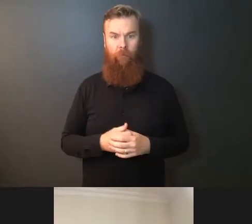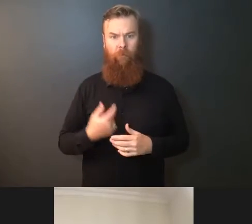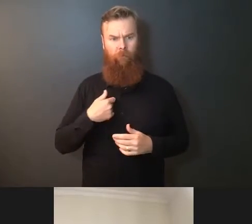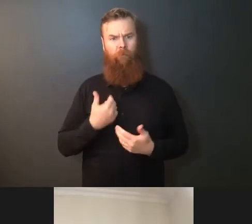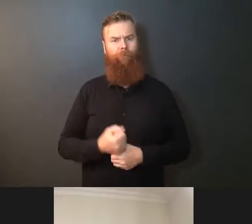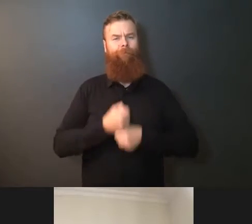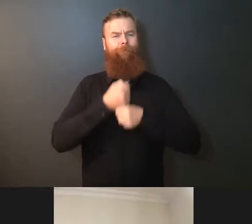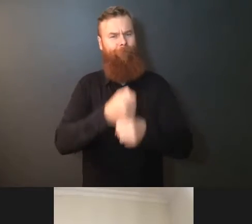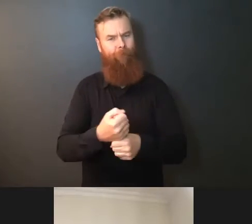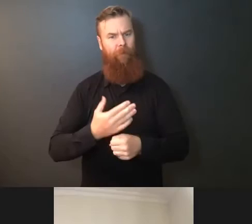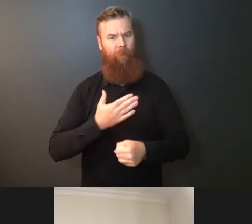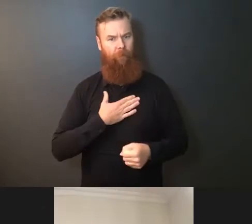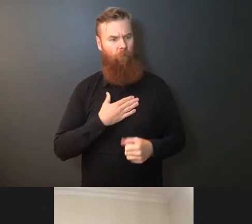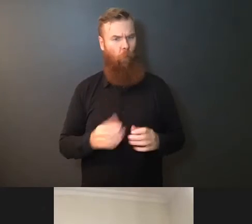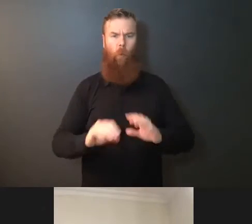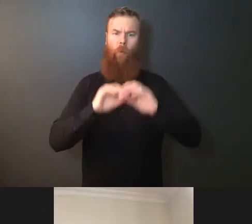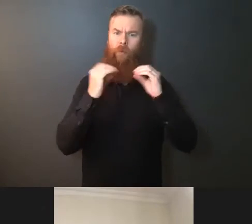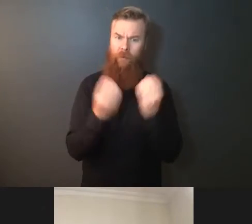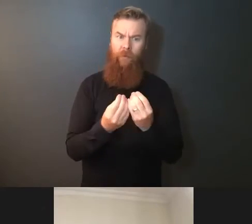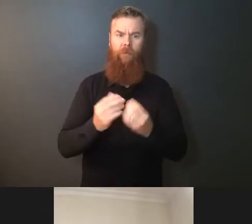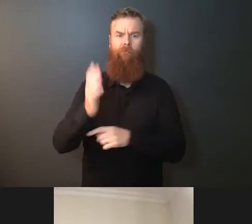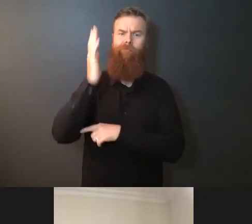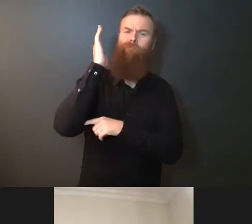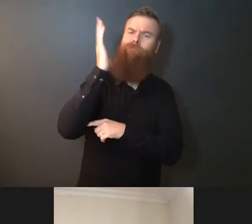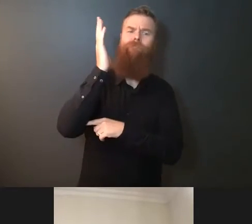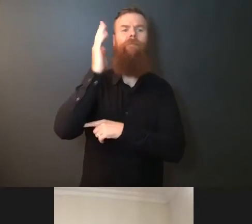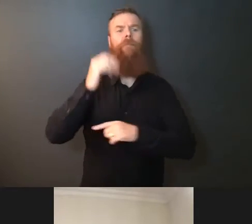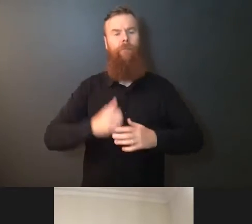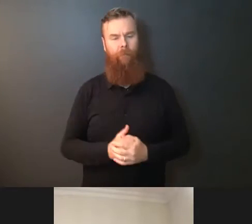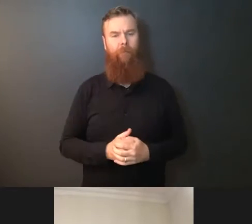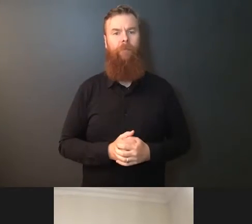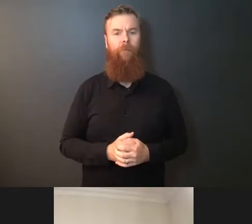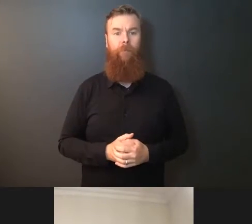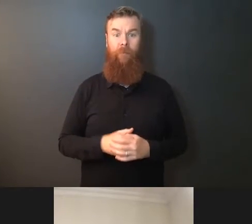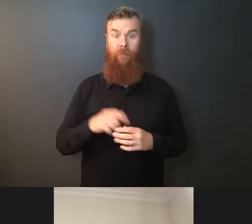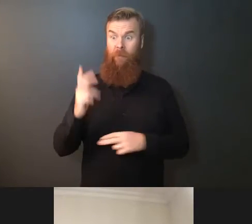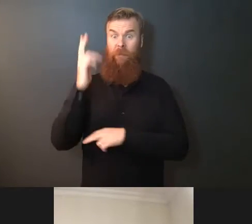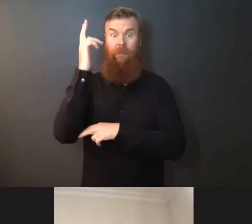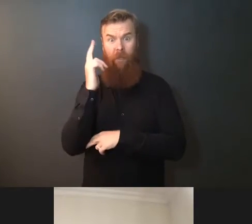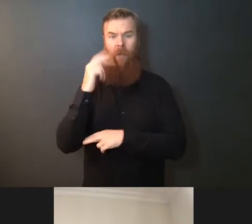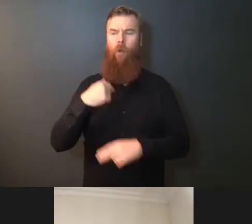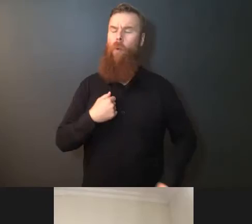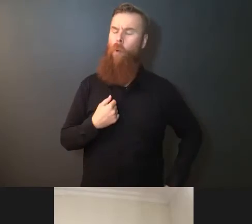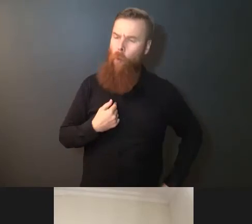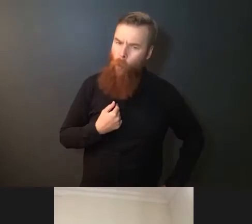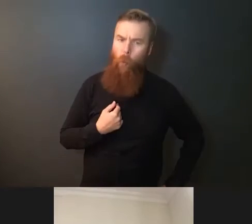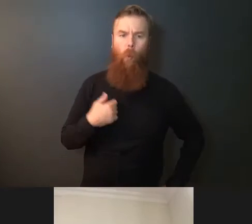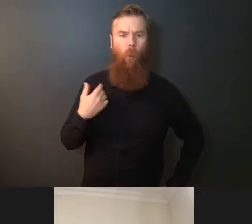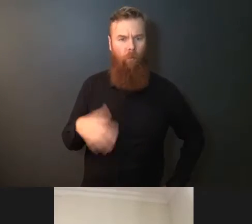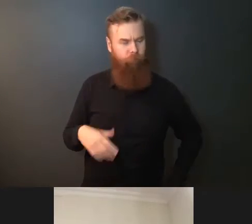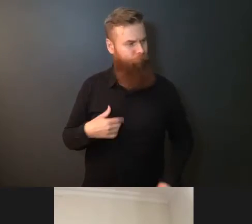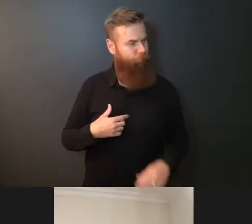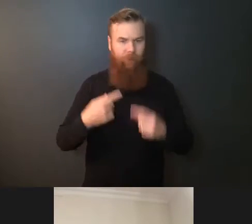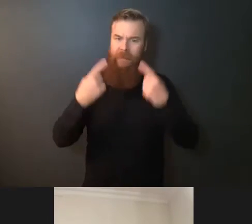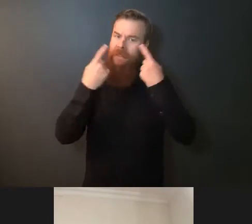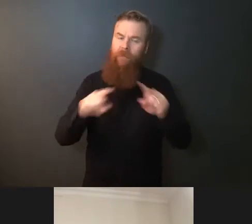I understood very fast that I was an exception. Those formal spaces were almost exclusively